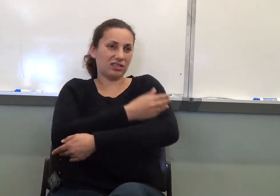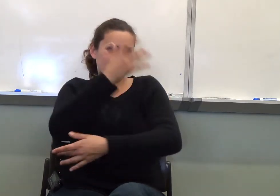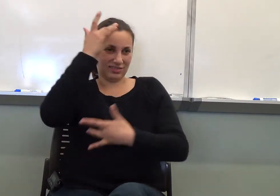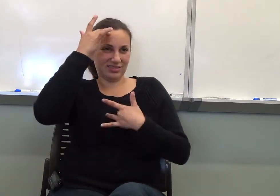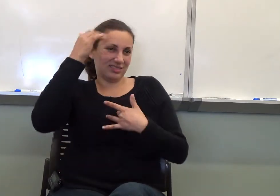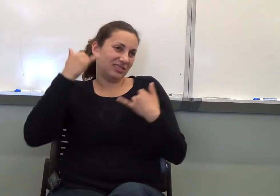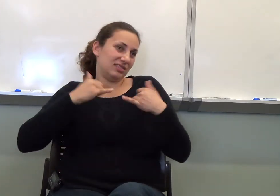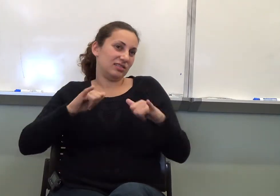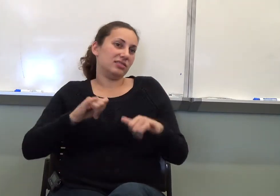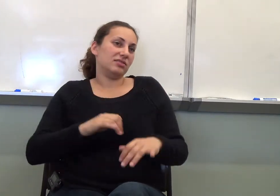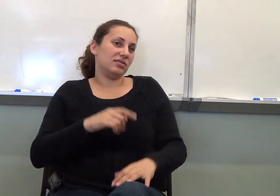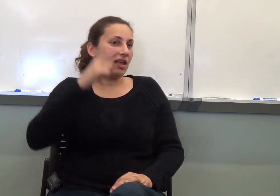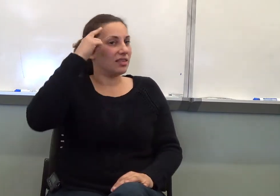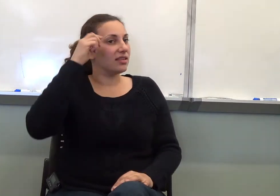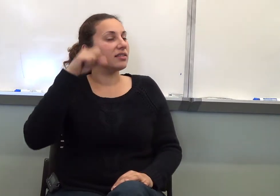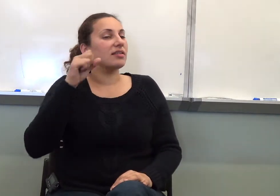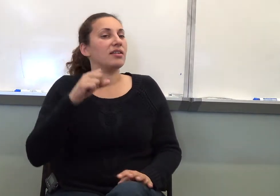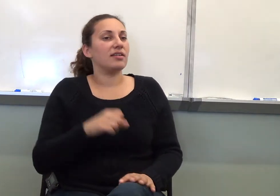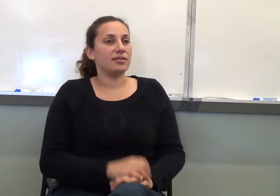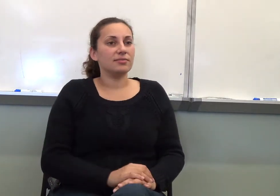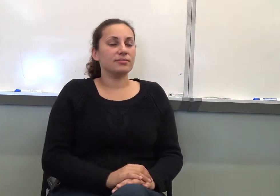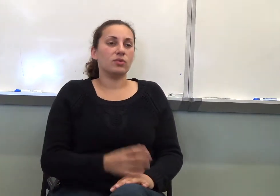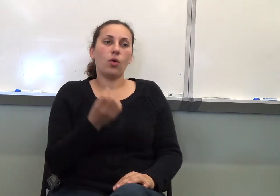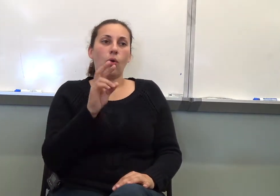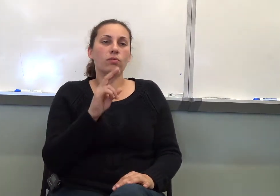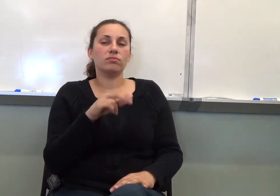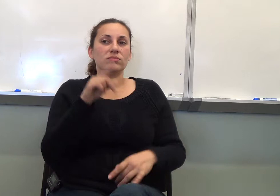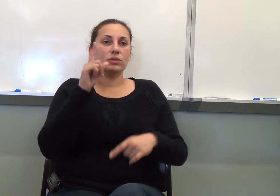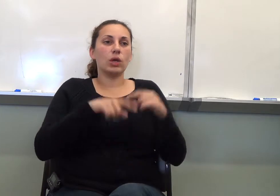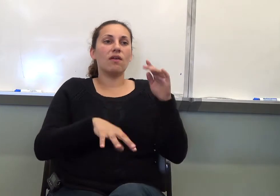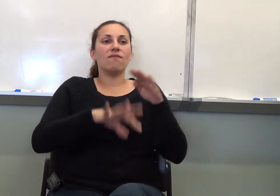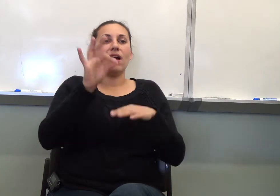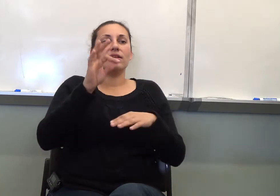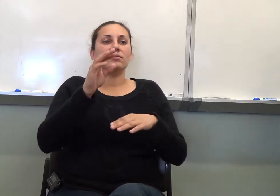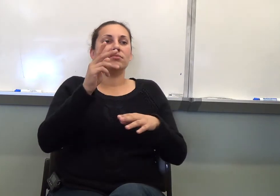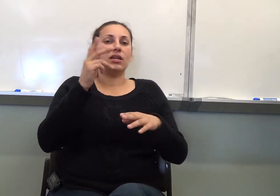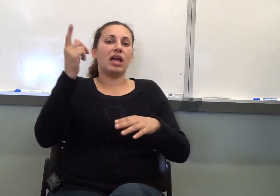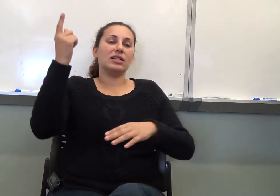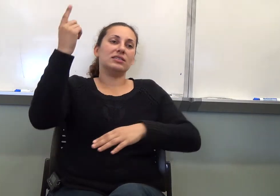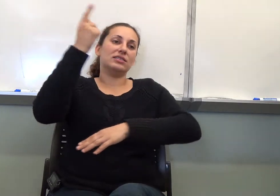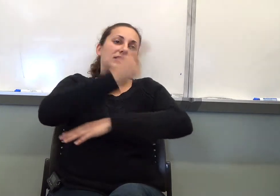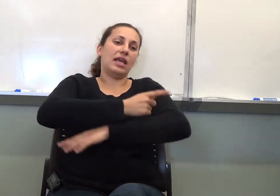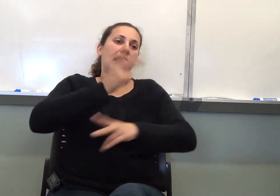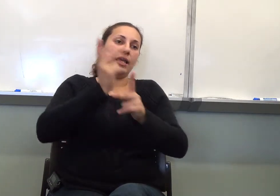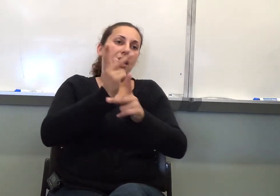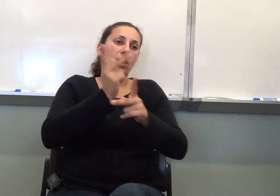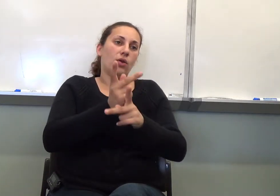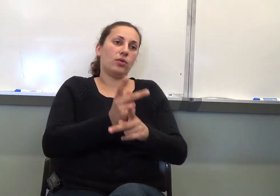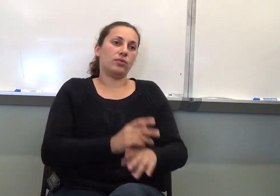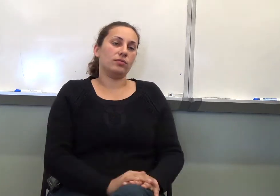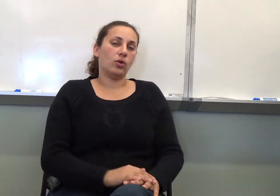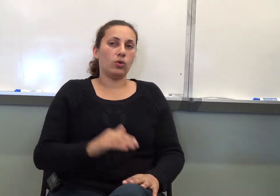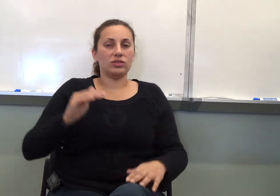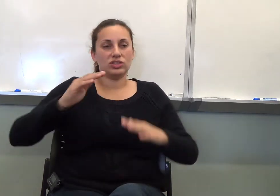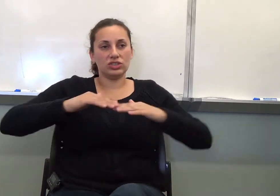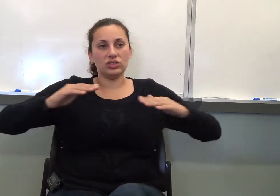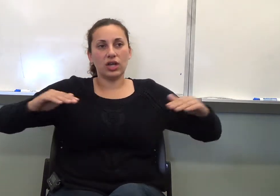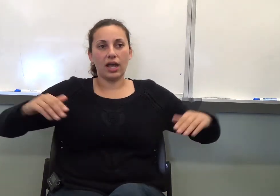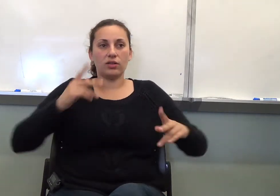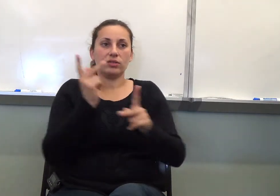So that makes it true, yes, this is a solution. And that's all a solution has to do. It has to go back to the original equation. When you put in that